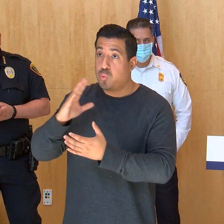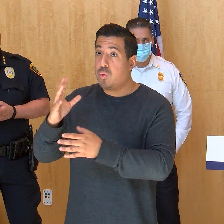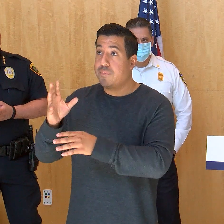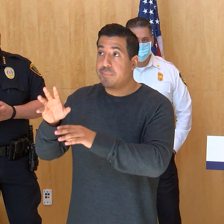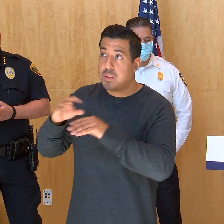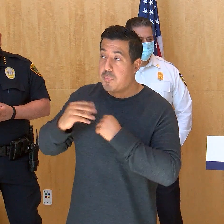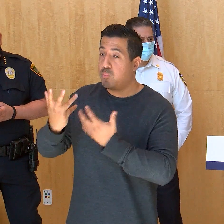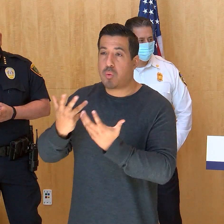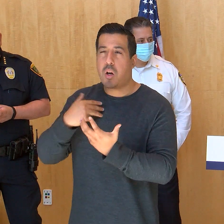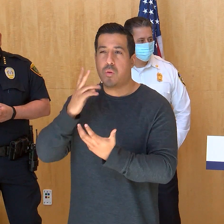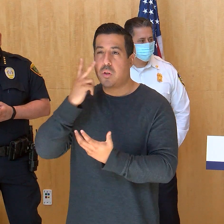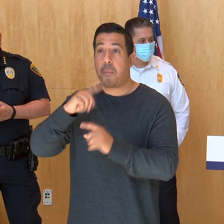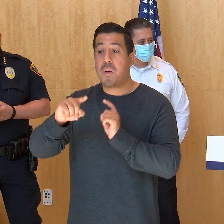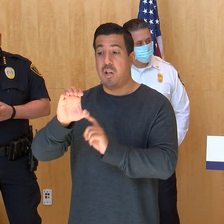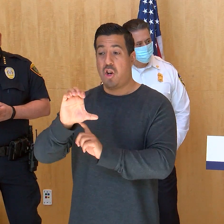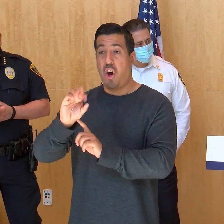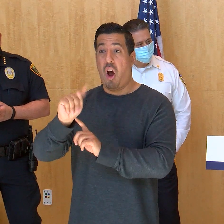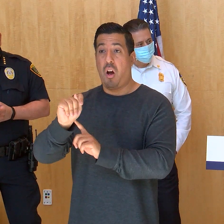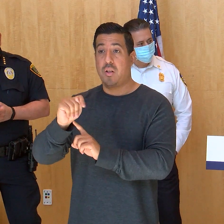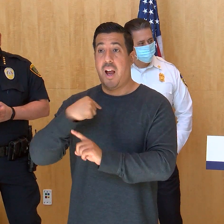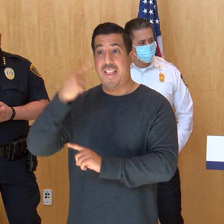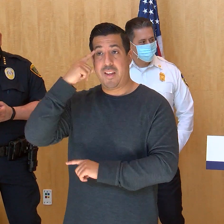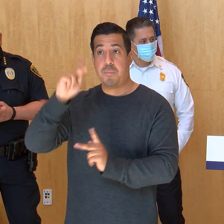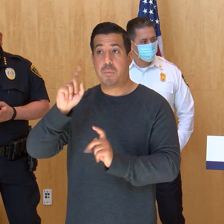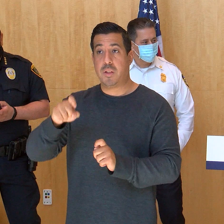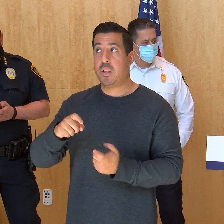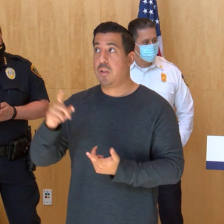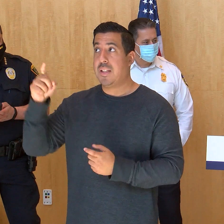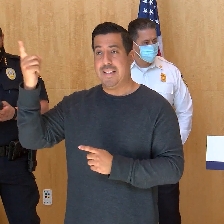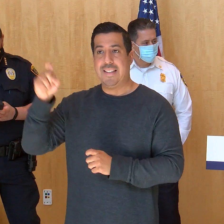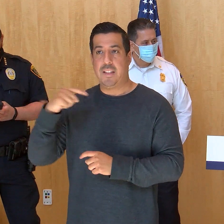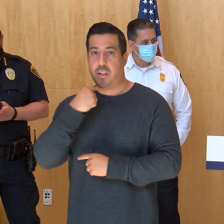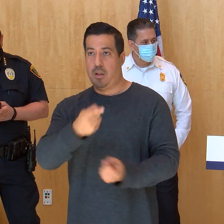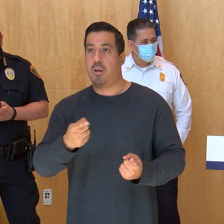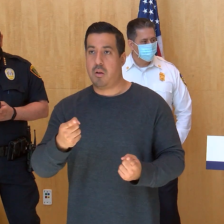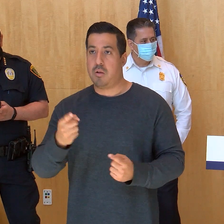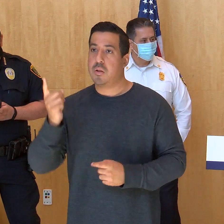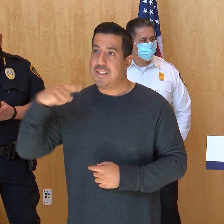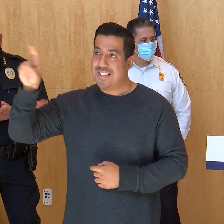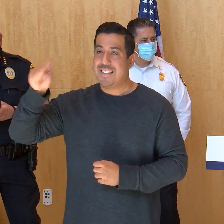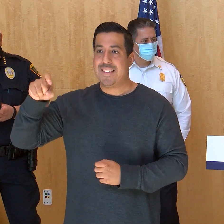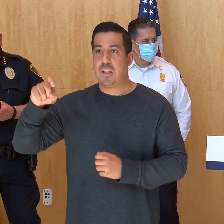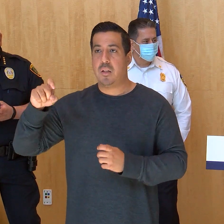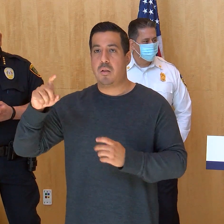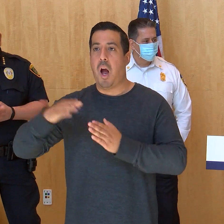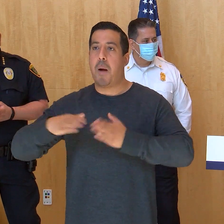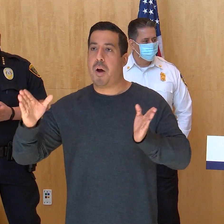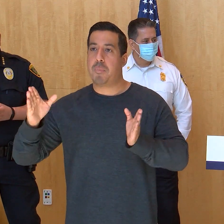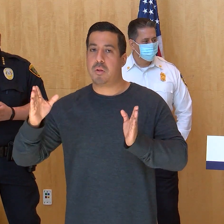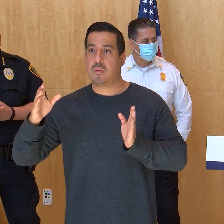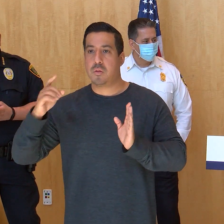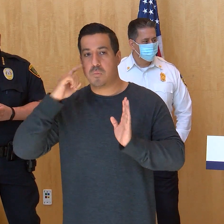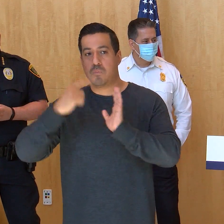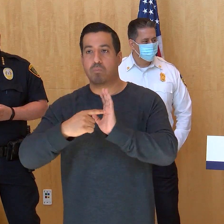missing is I think ERCOT's face should be seen. They should give a public reckoning as